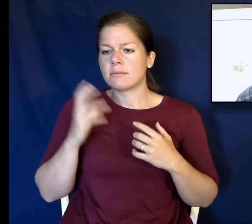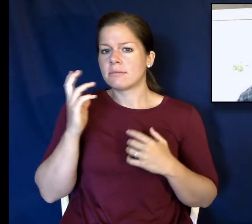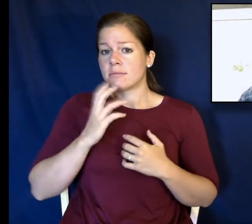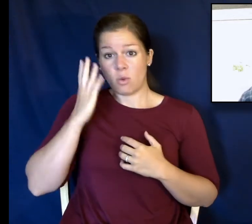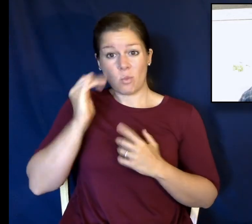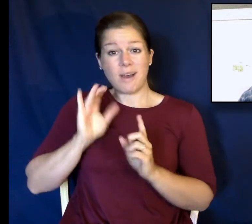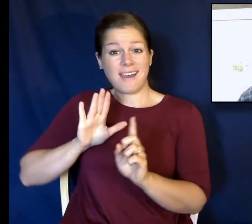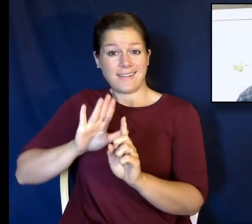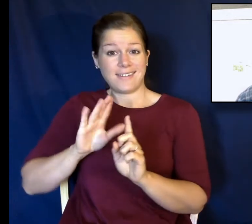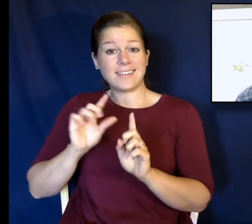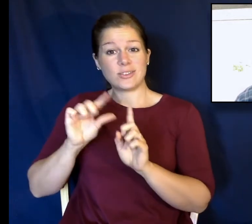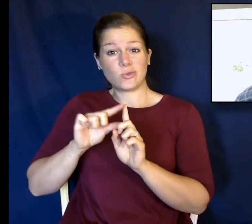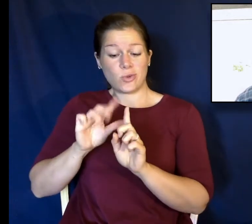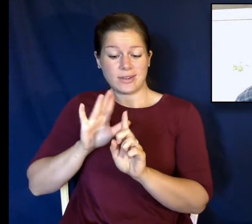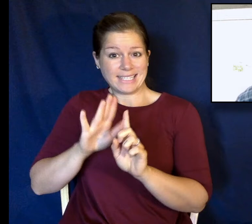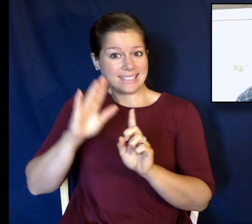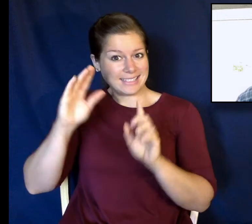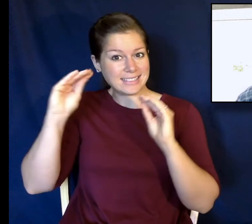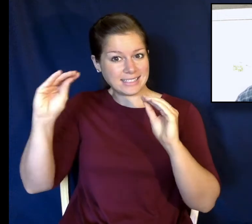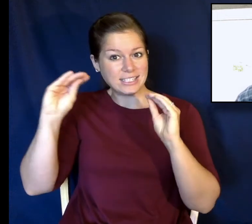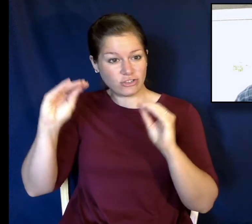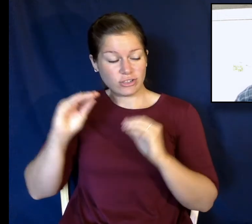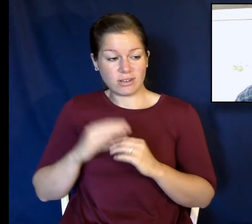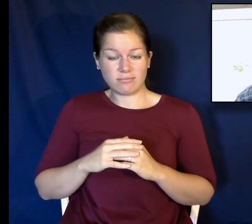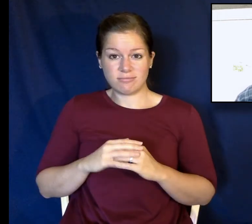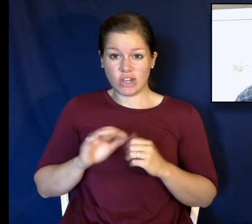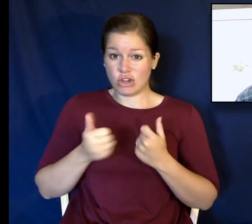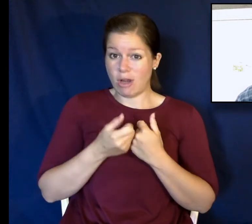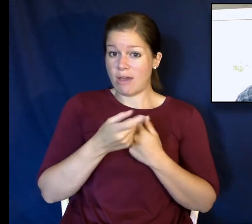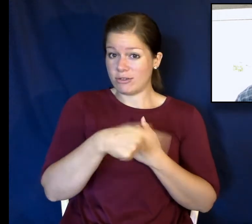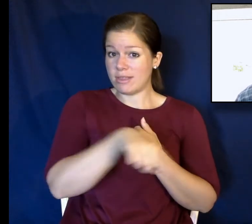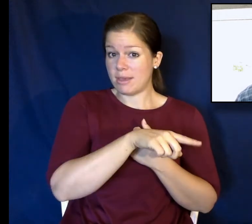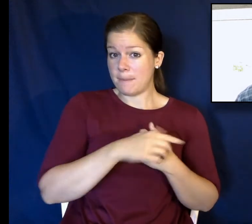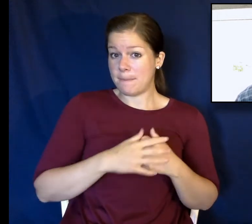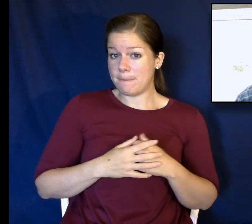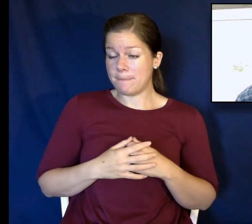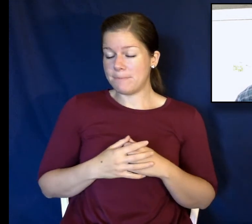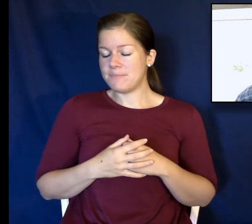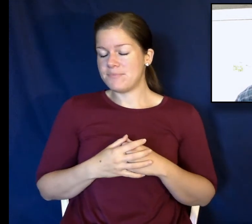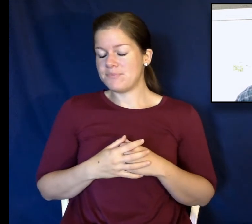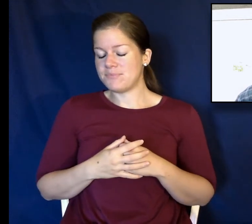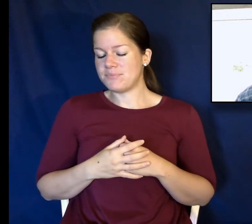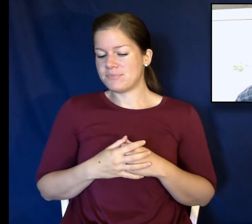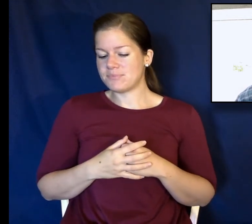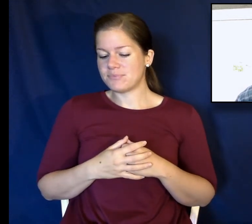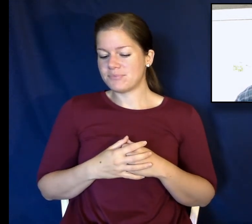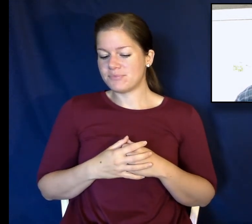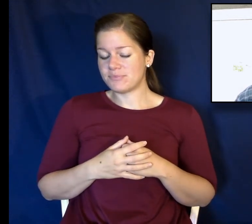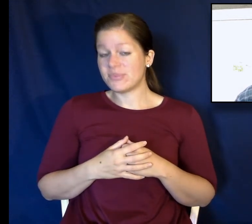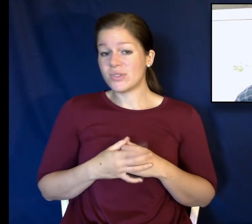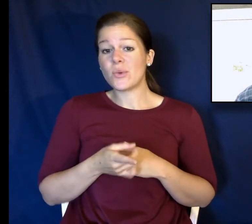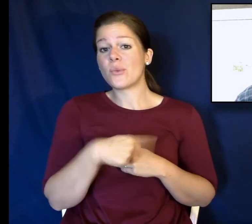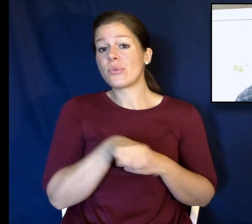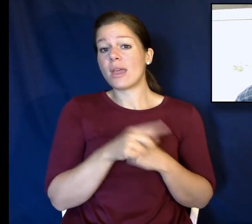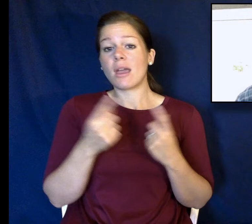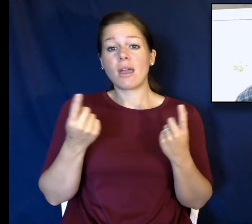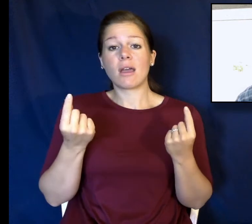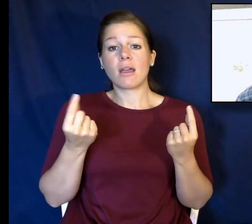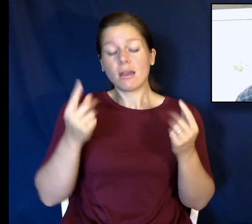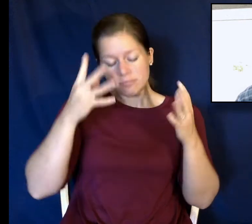words and the teaching of Christ. So they were so afraid of the people that they sent